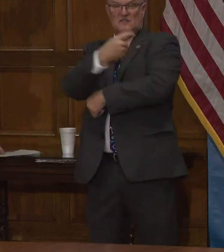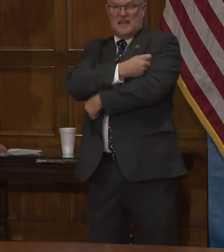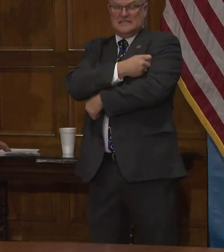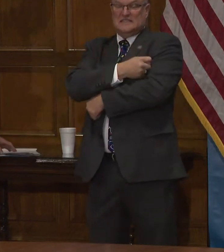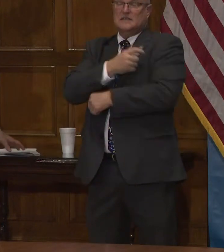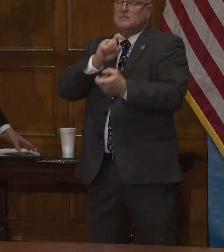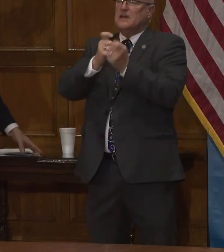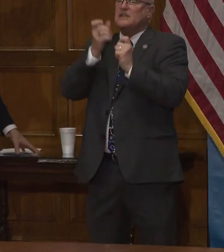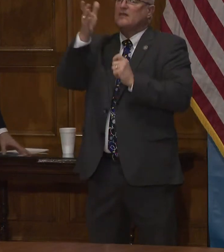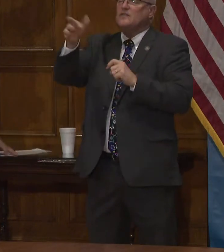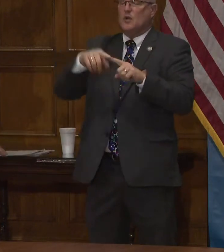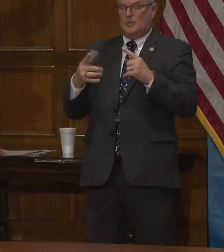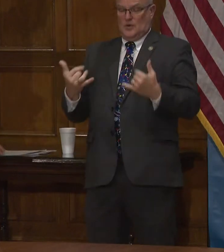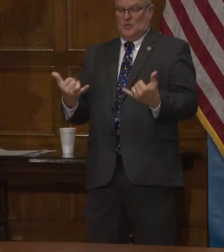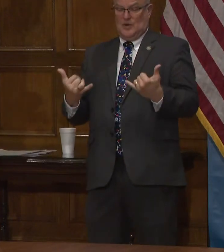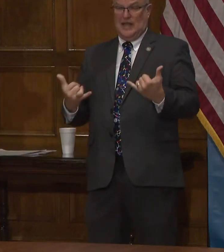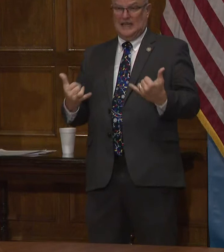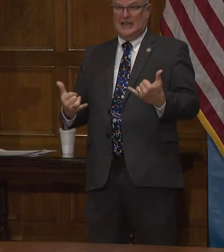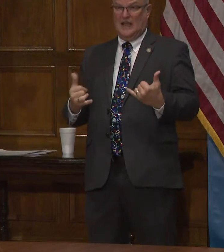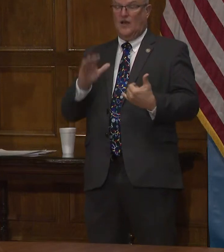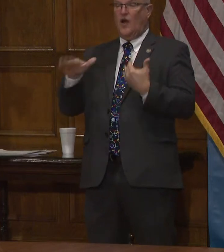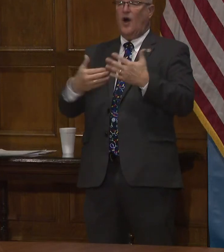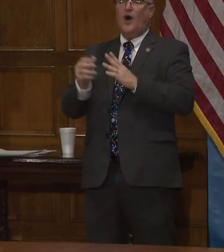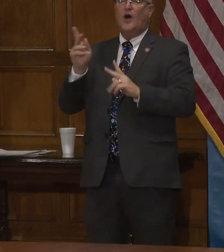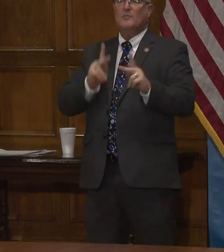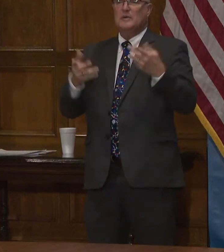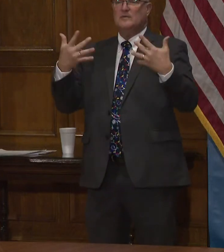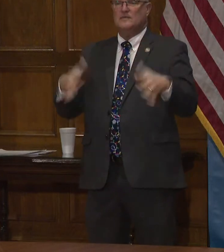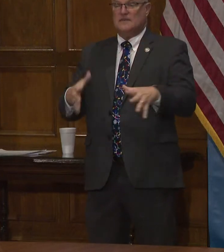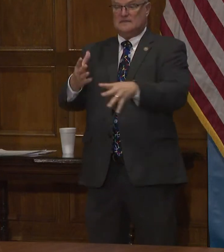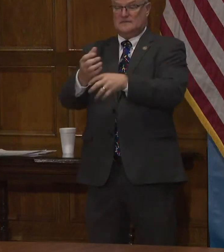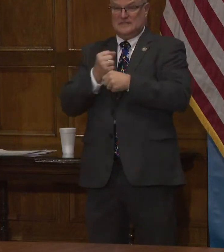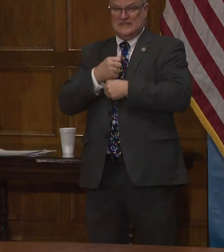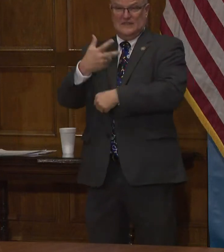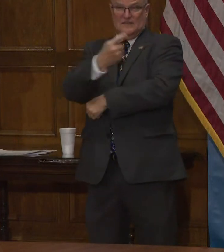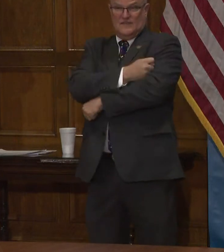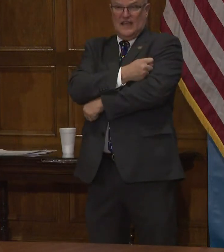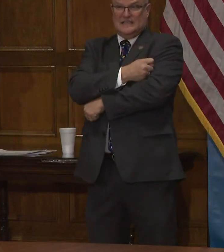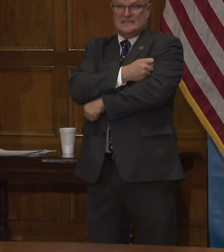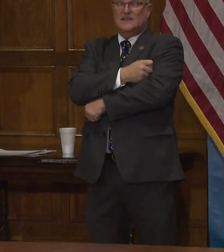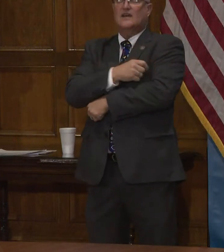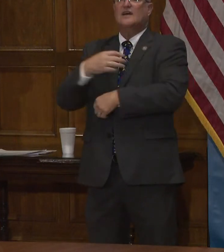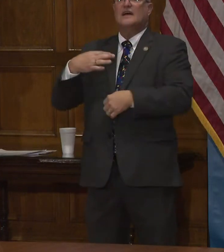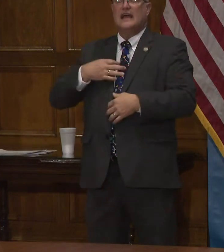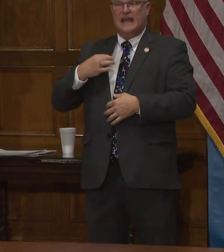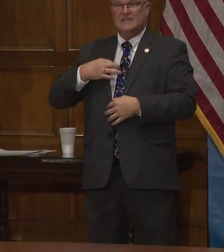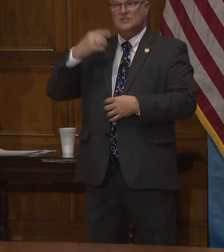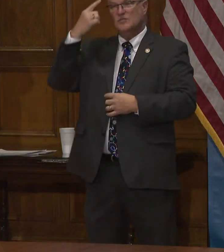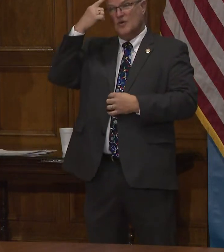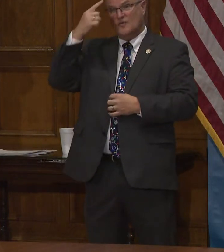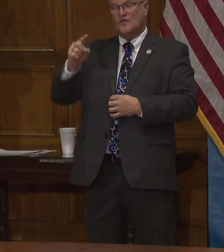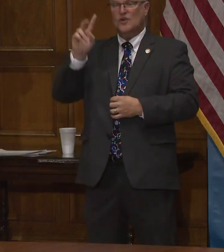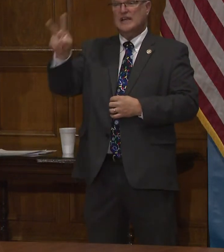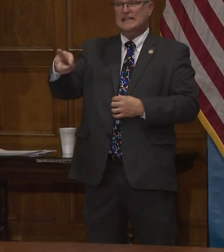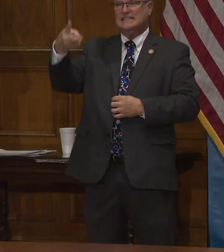in the future. But now, all individuals that have received a vaccine are eligible for